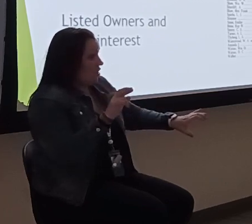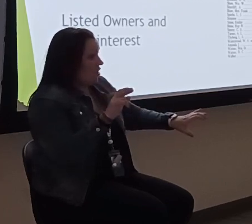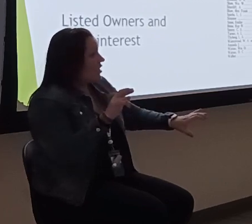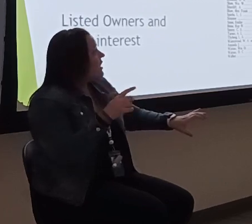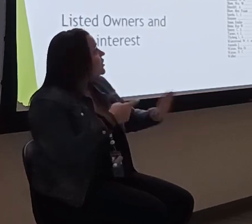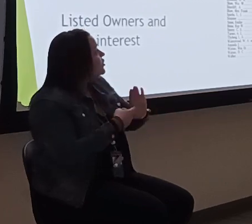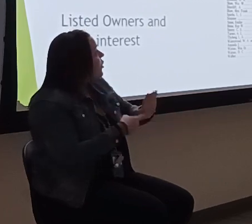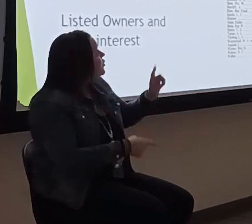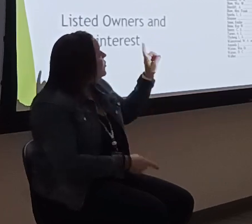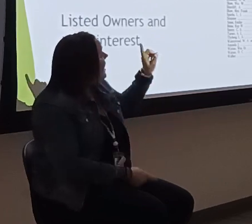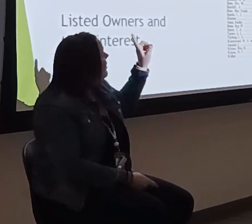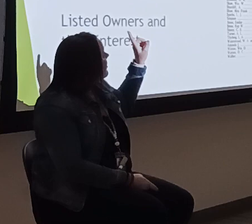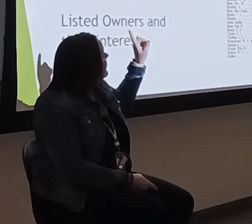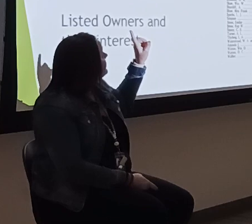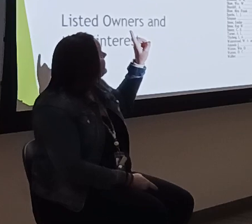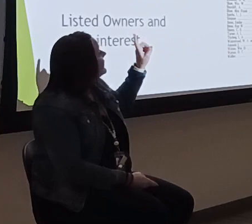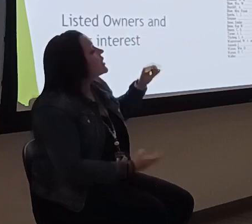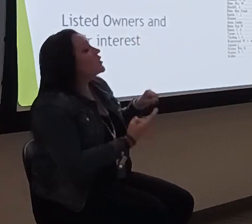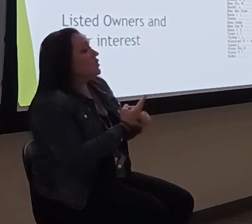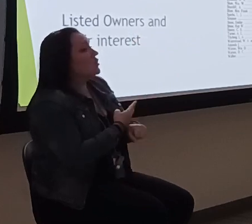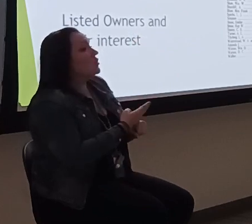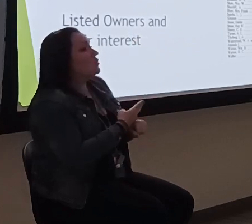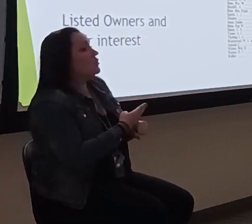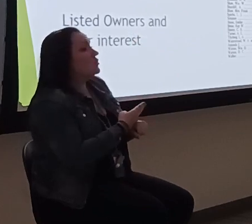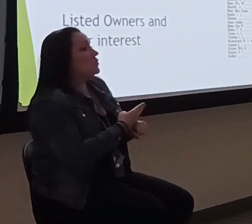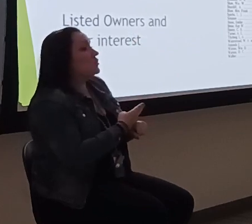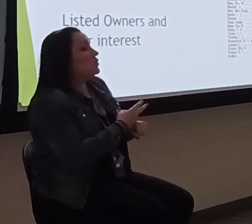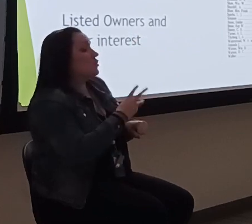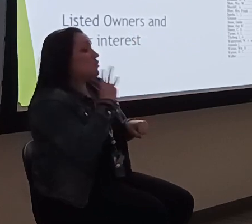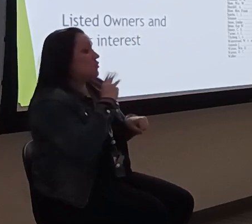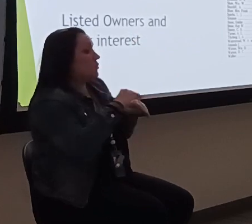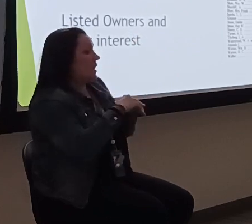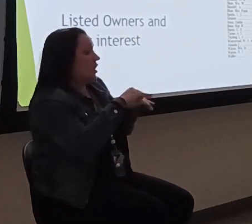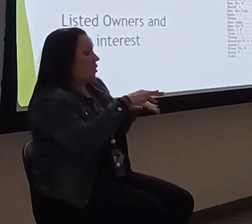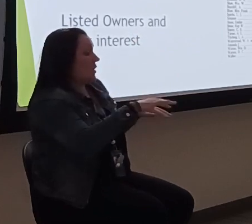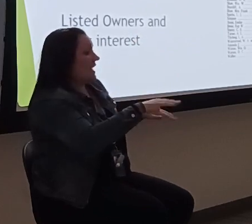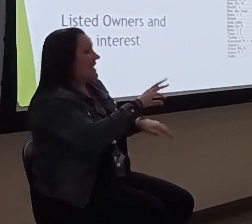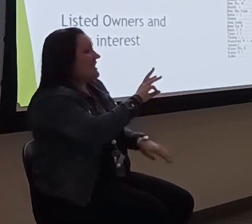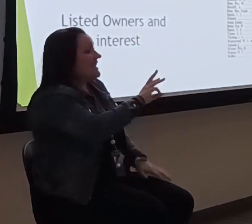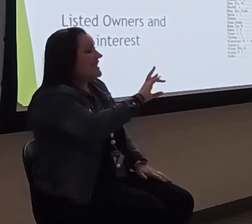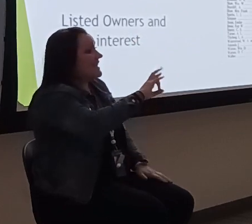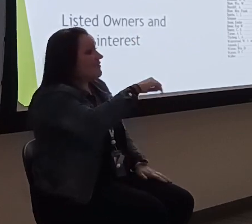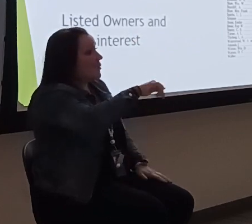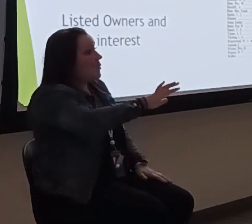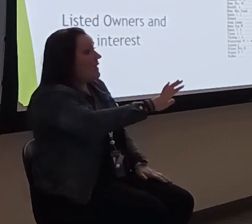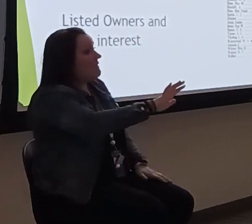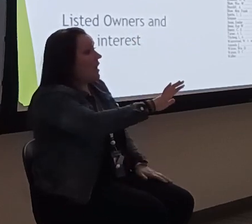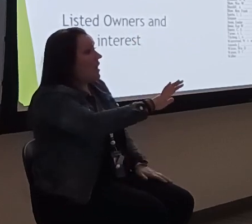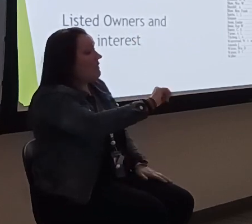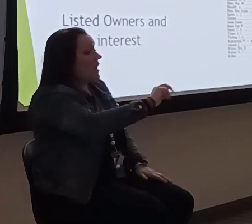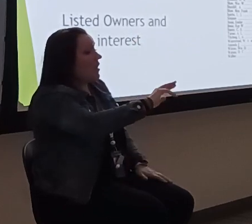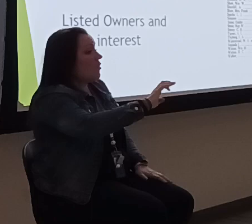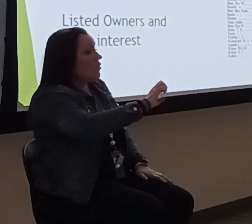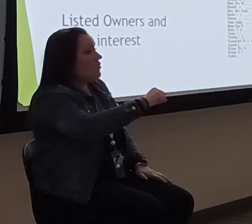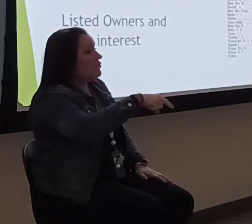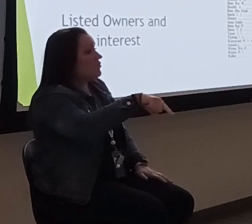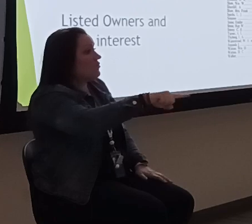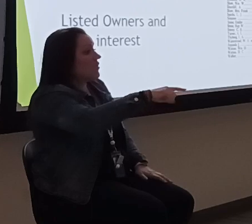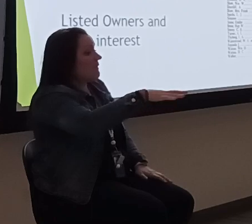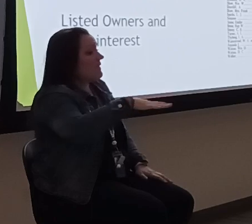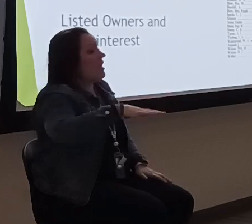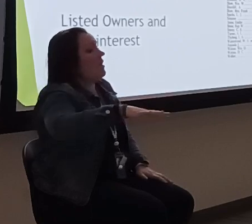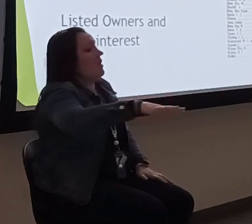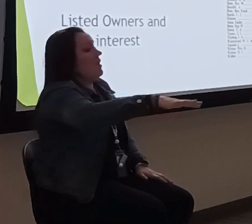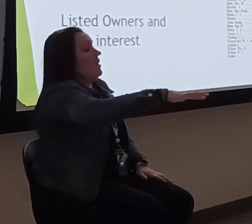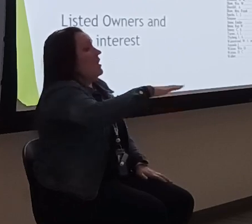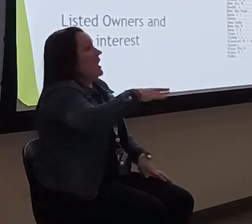diversion, and it was used to irrigate 67.5 acres of land, and it describes